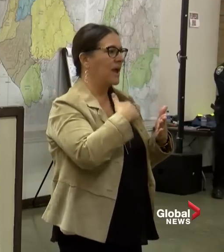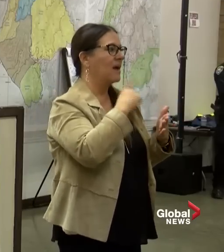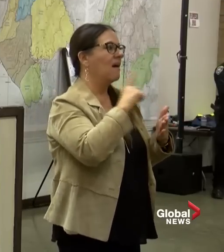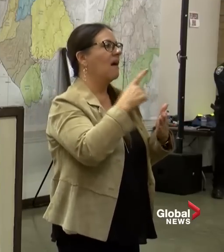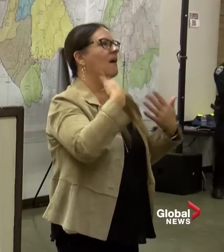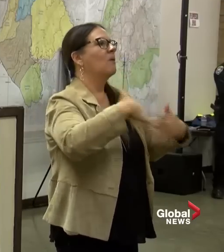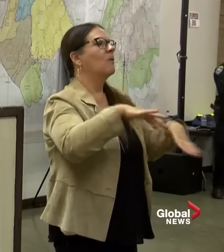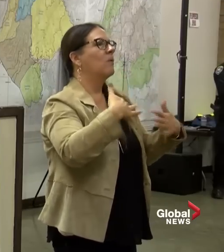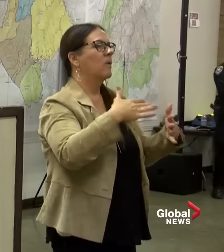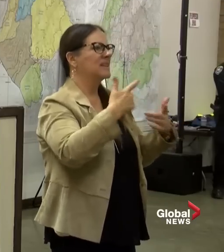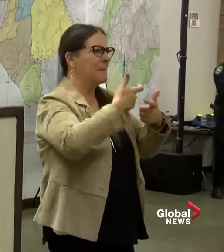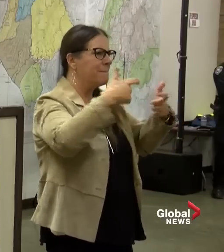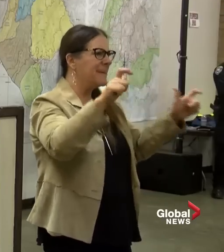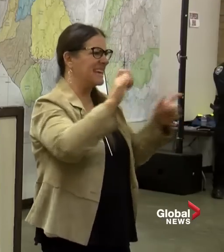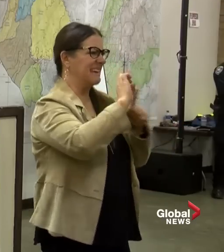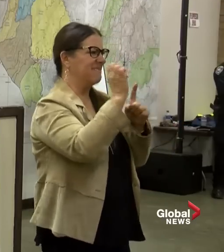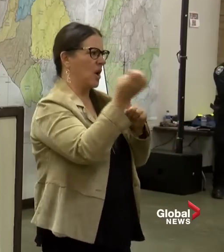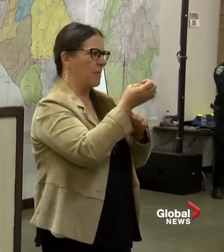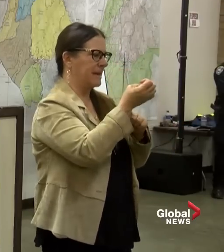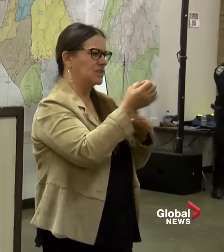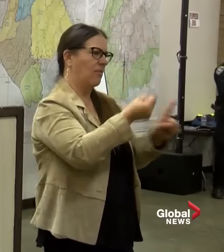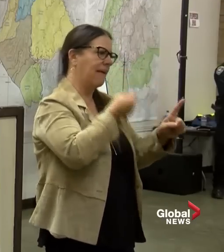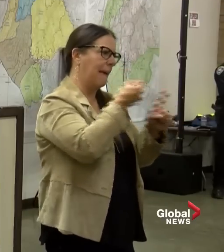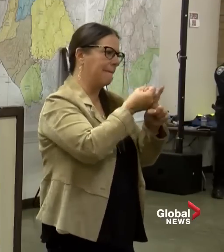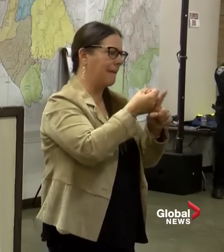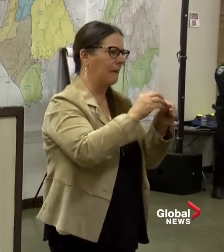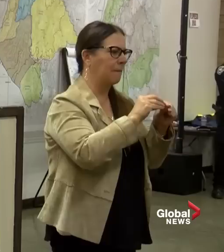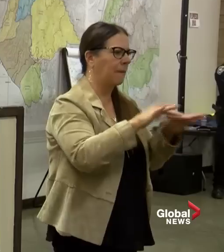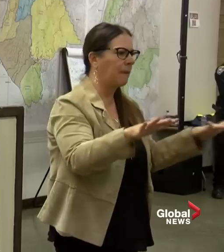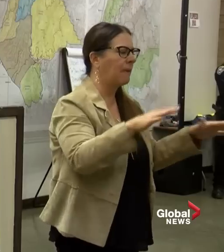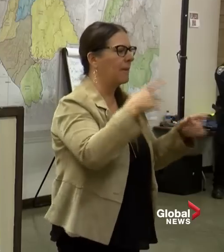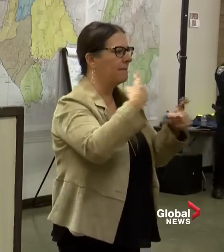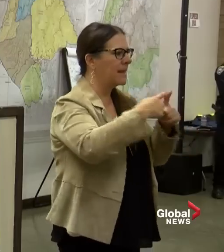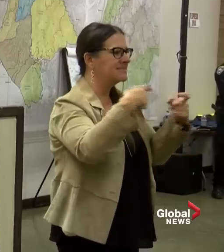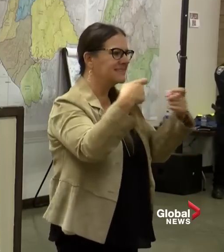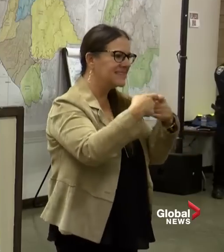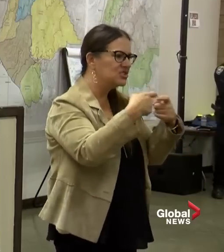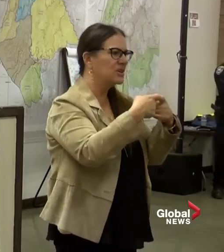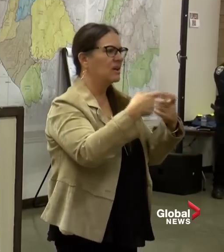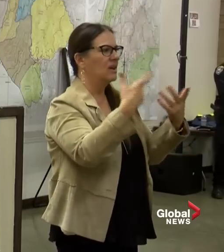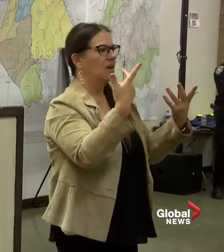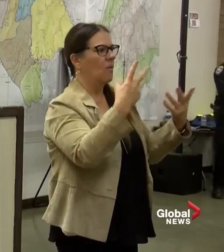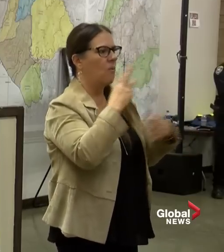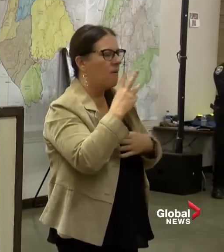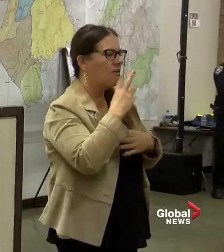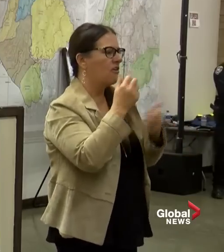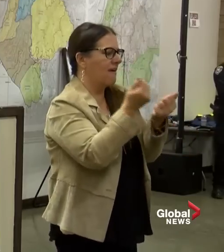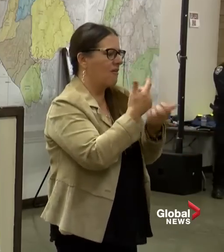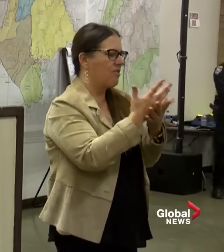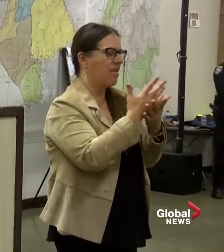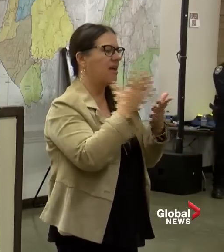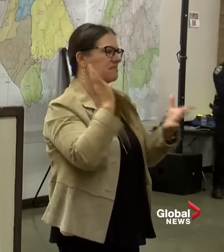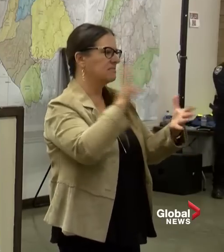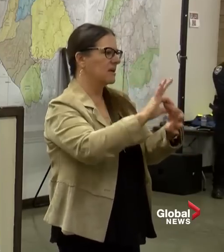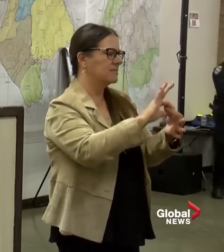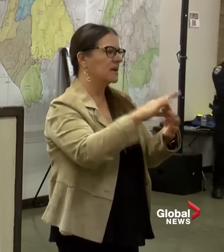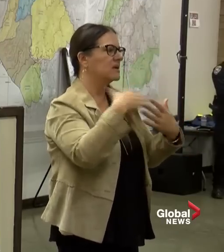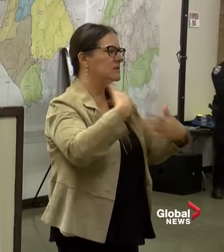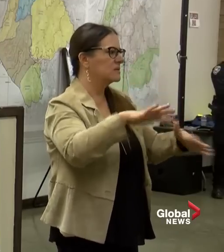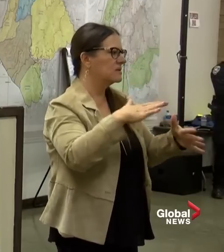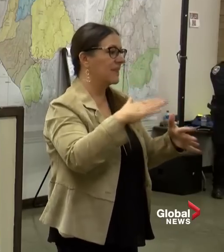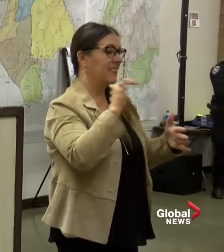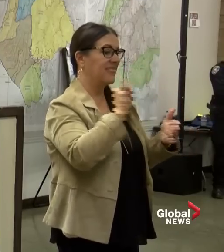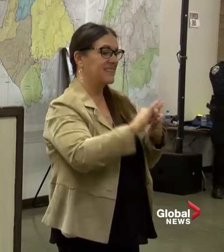environmental cleanup effort and restoration of critical utilities and facilities in an unbelievably